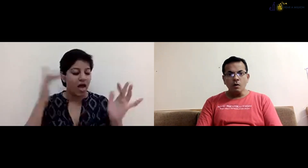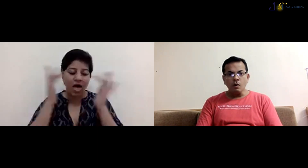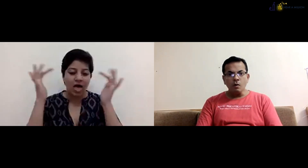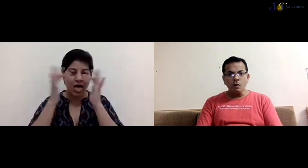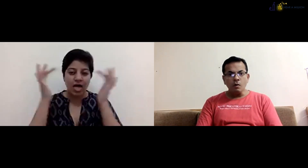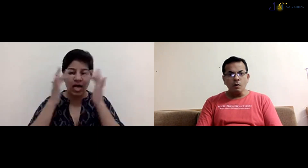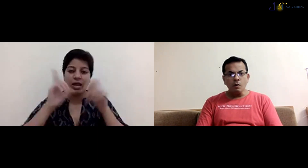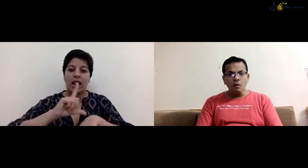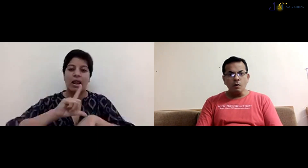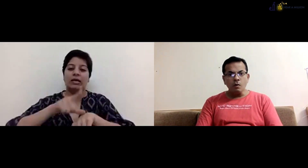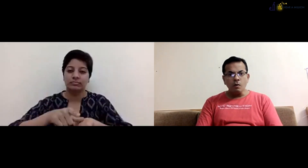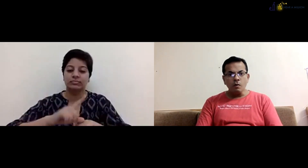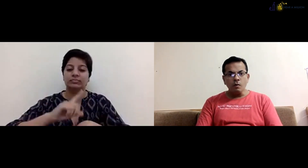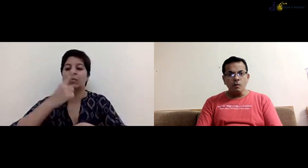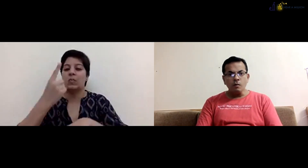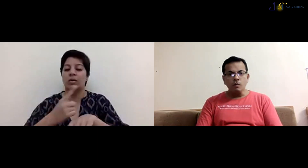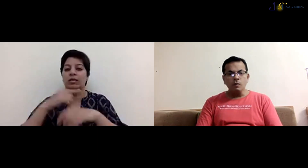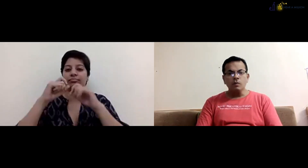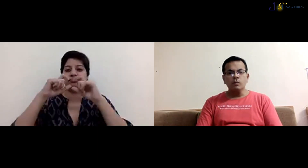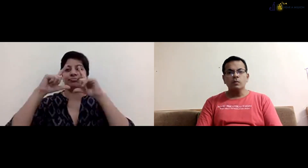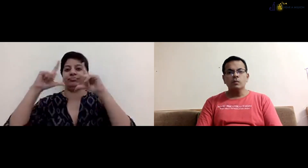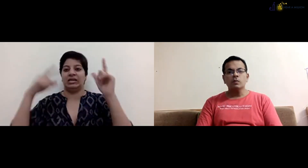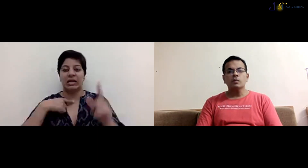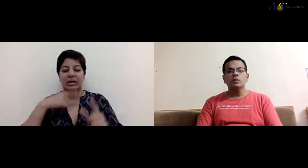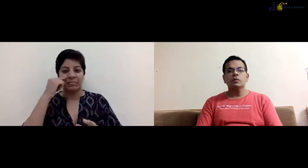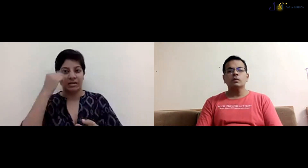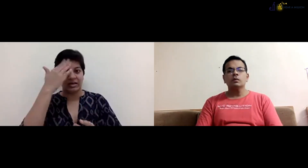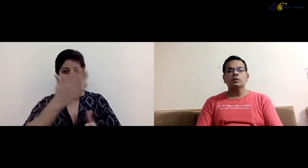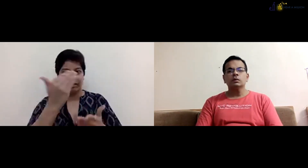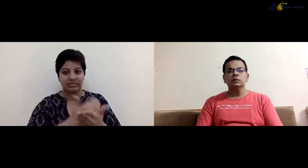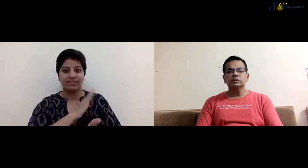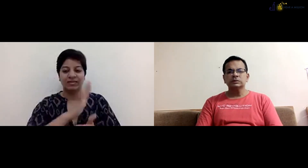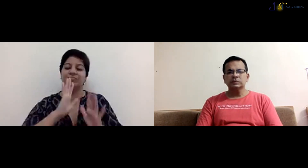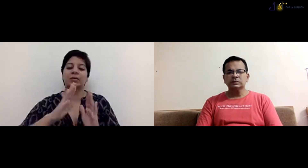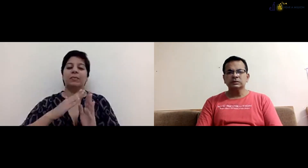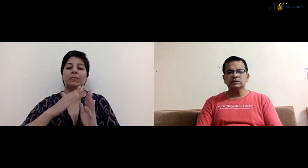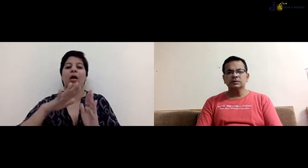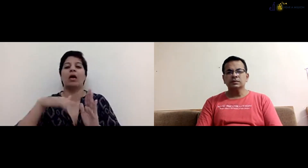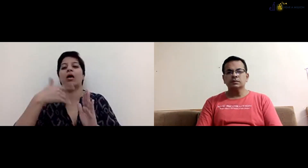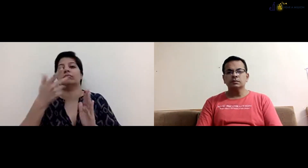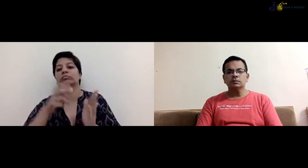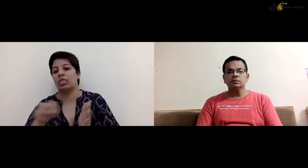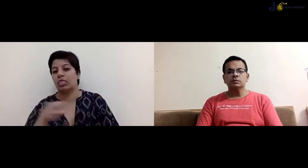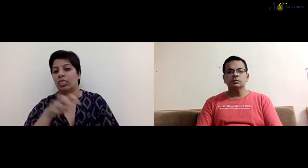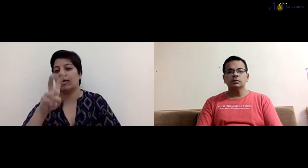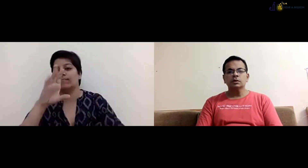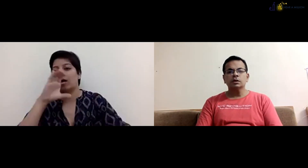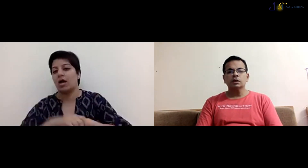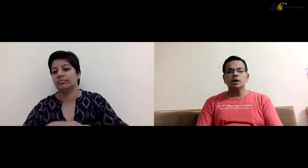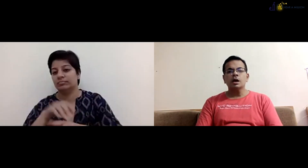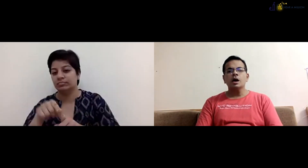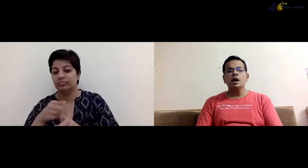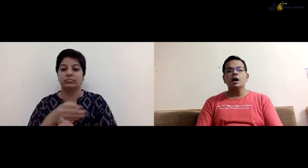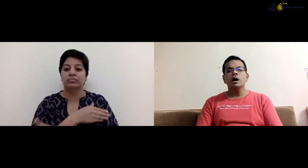again and again, and it was all got blackout. So later on, after 1 hour, my mother said, "Oh, thank God you got